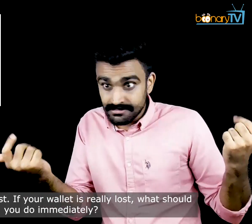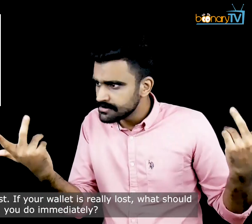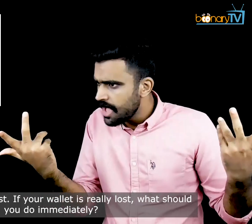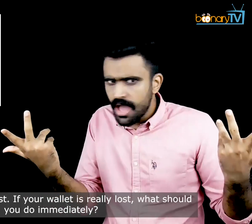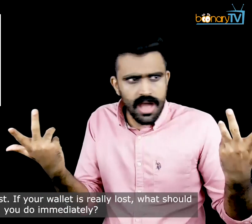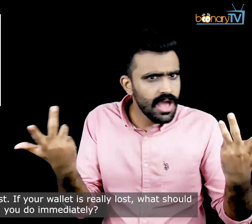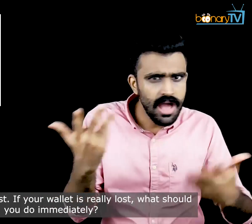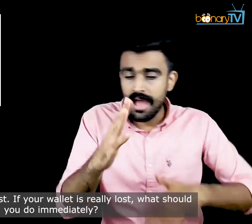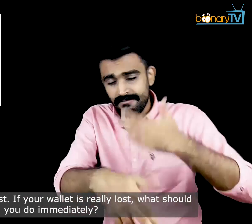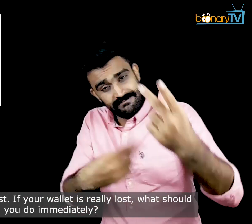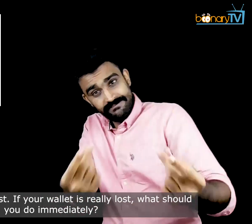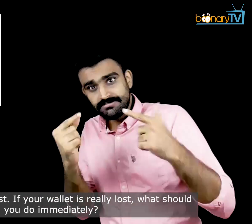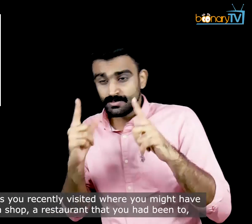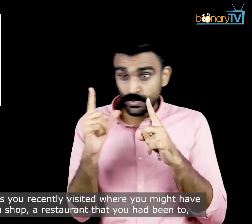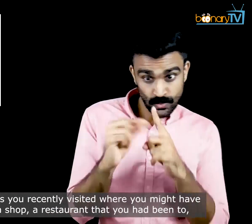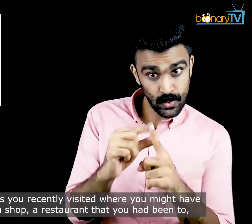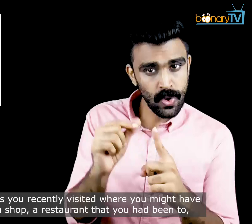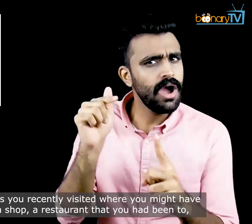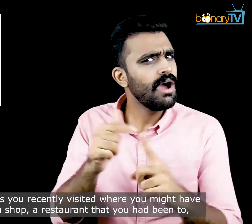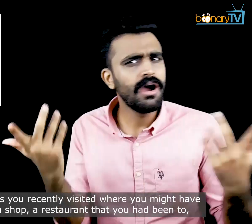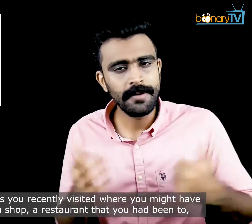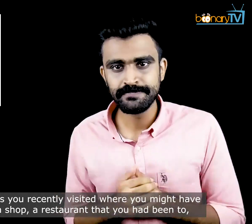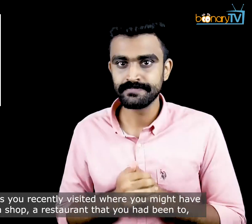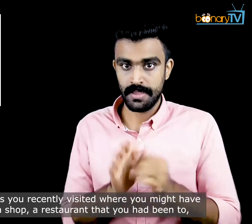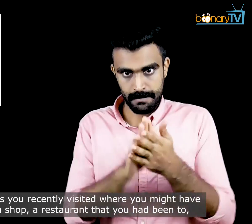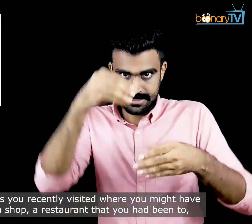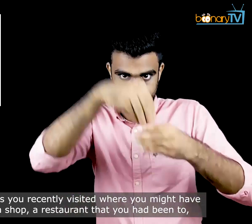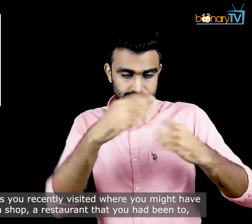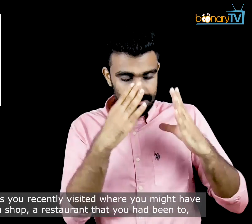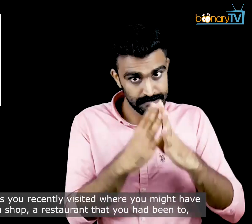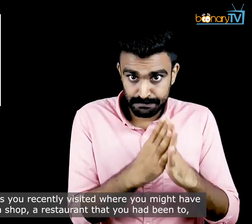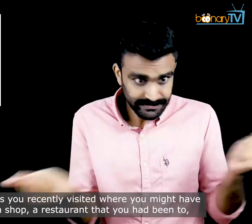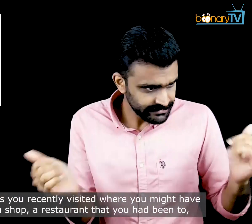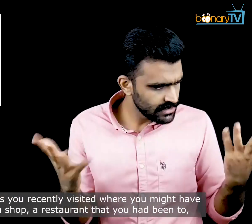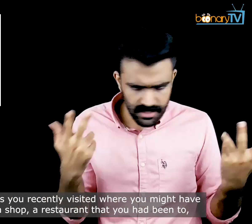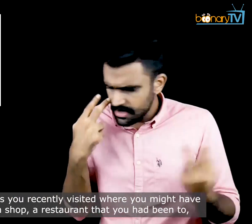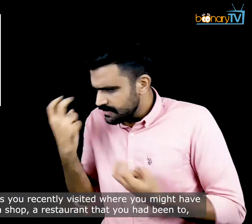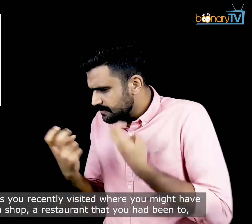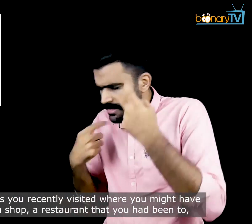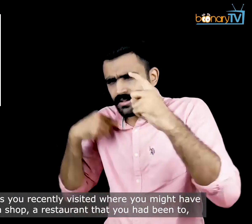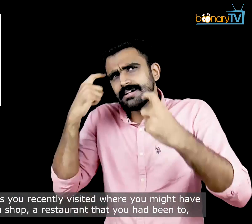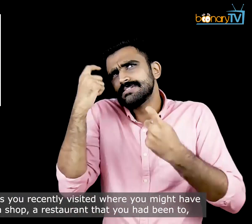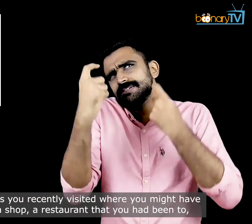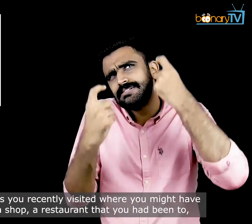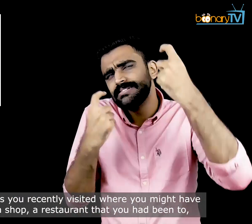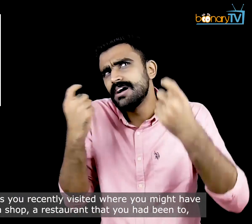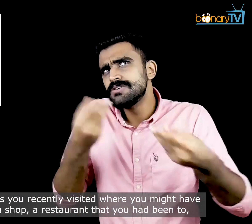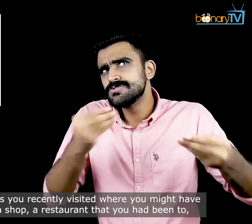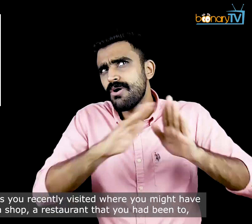do immediately? Think about the places you recently visited where you might have lost it. It could